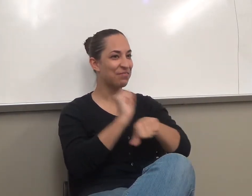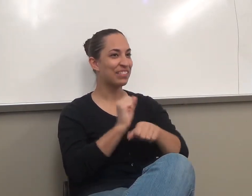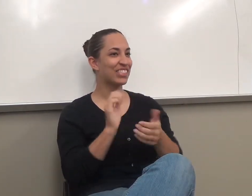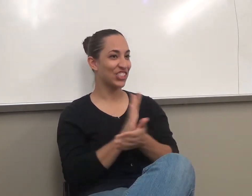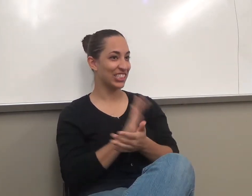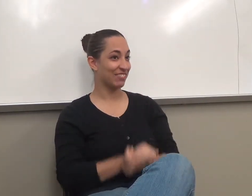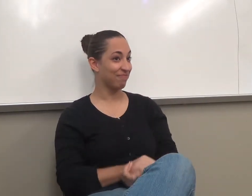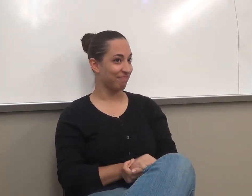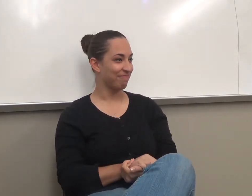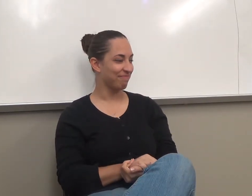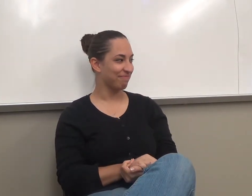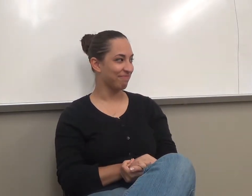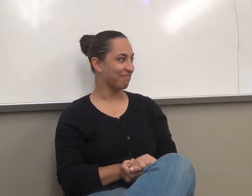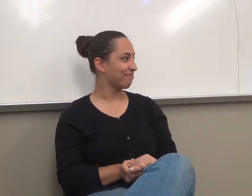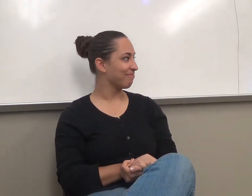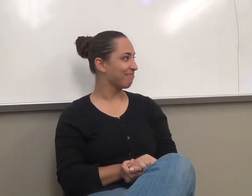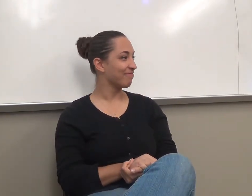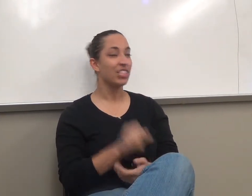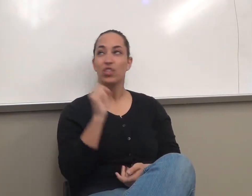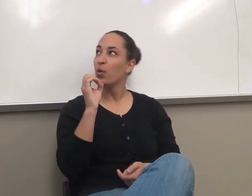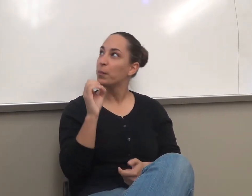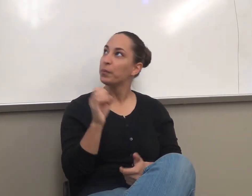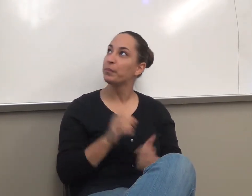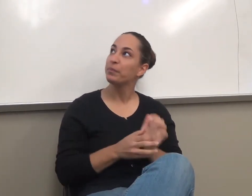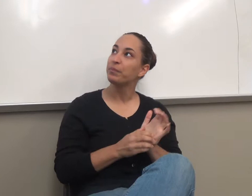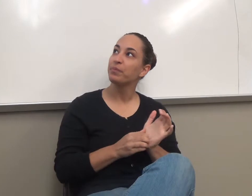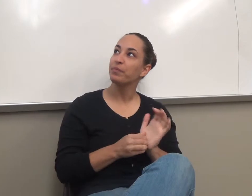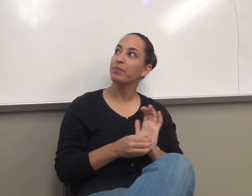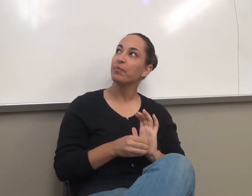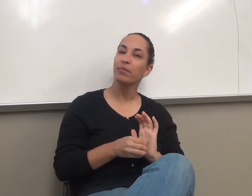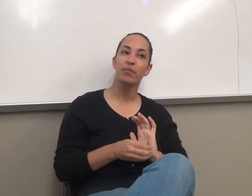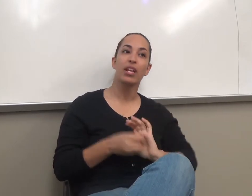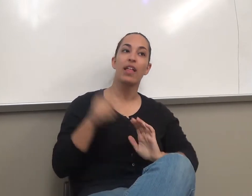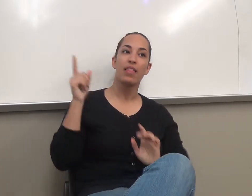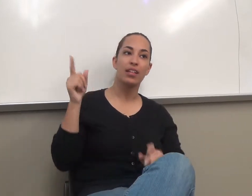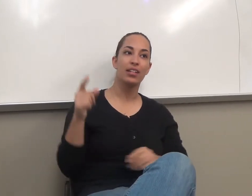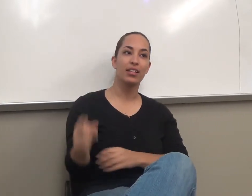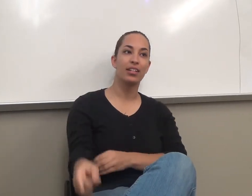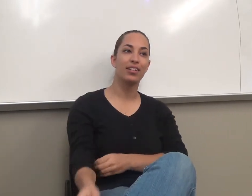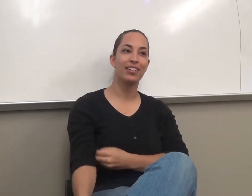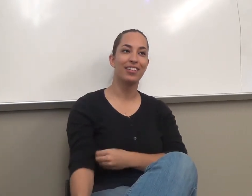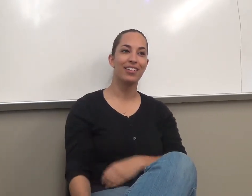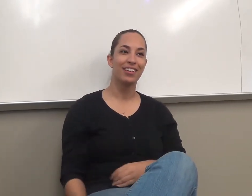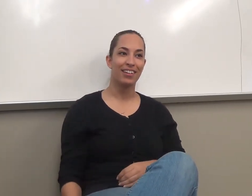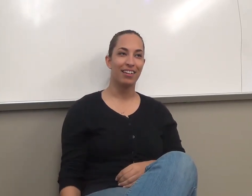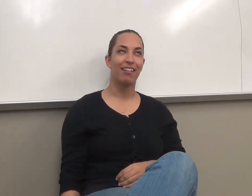Okay, so this is what I'm saying. Use this to